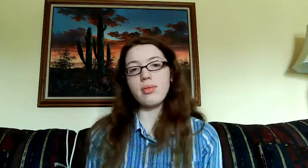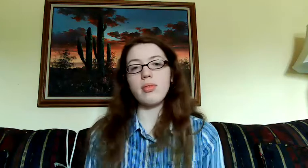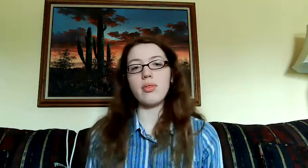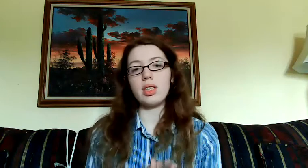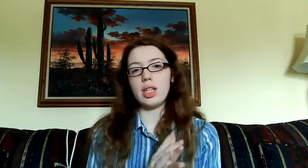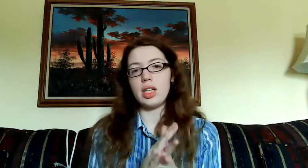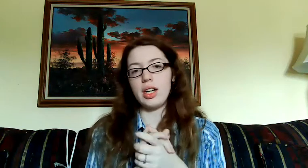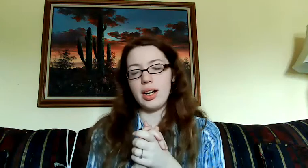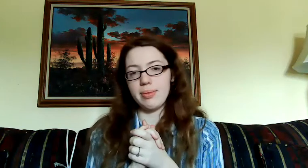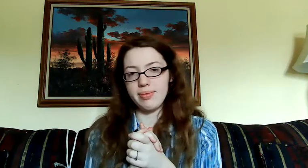Right.